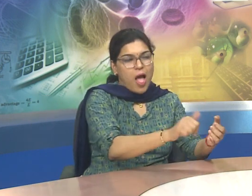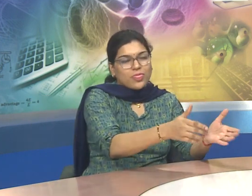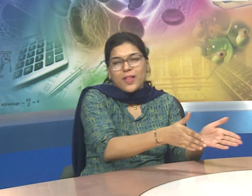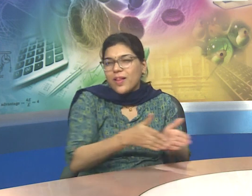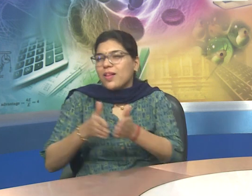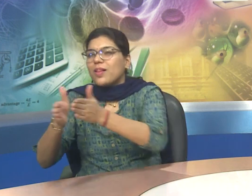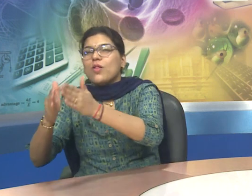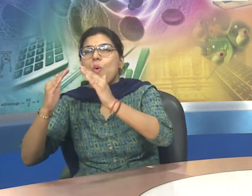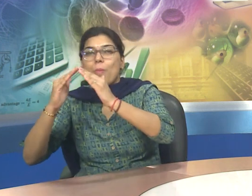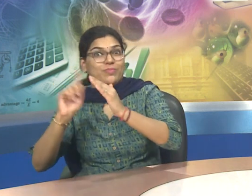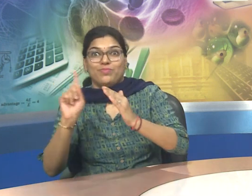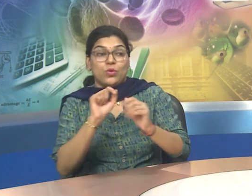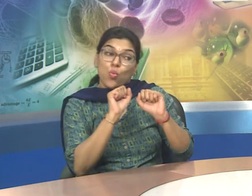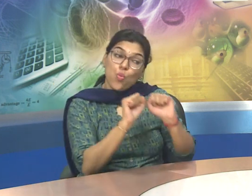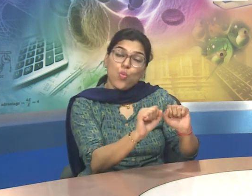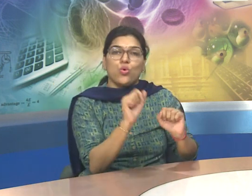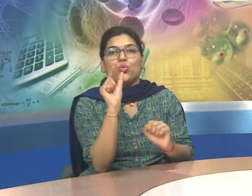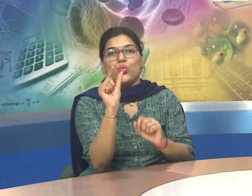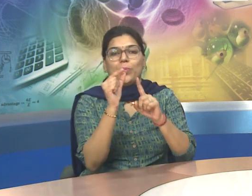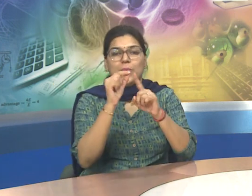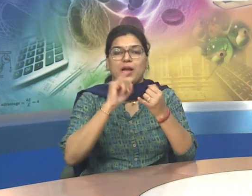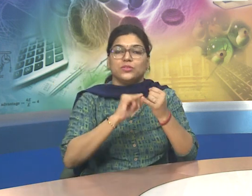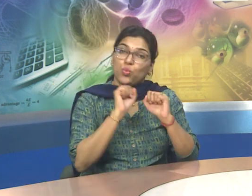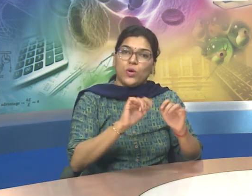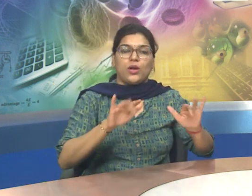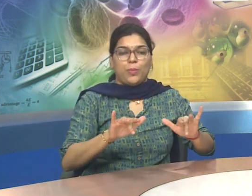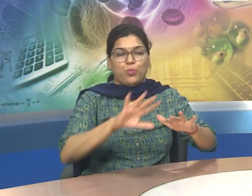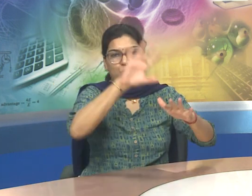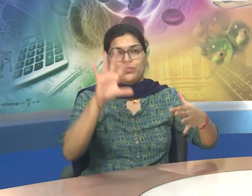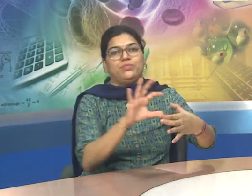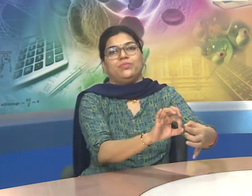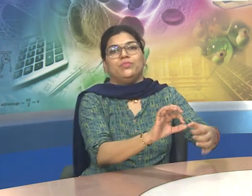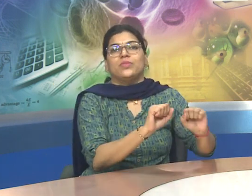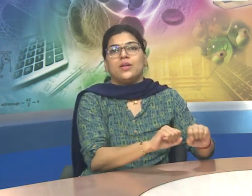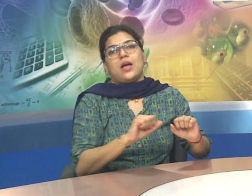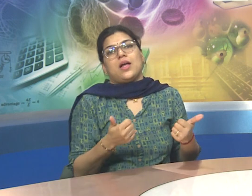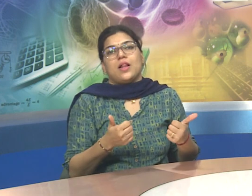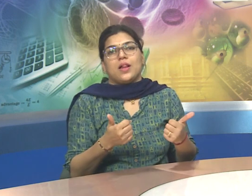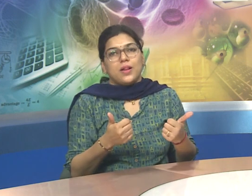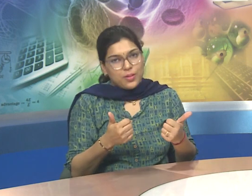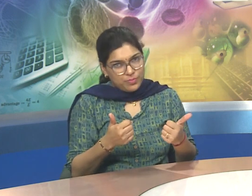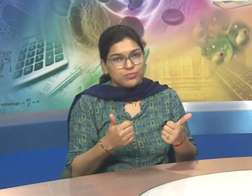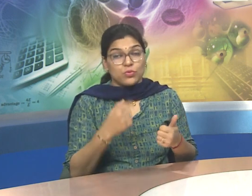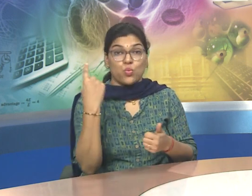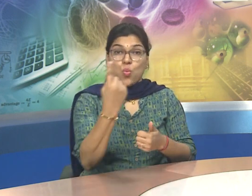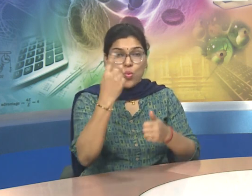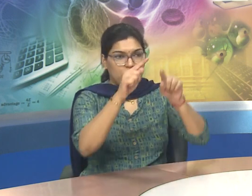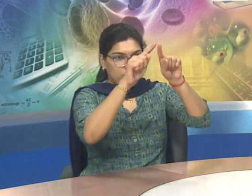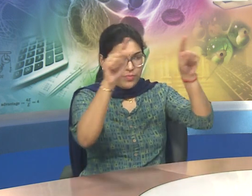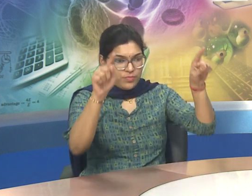computer, CPU and the monitor and all the periphery devices to continue work with the